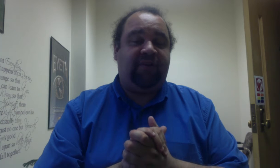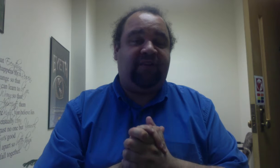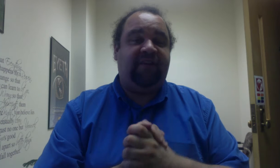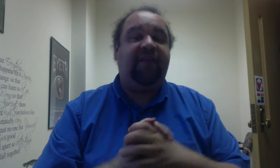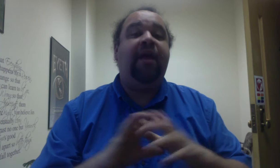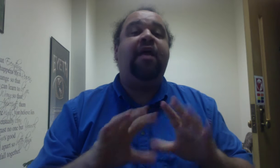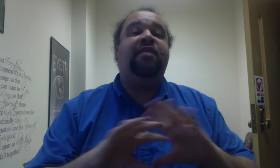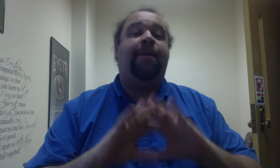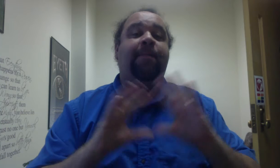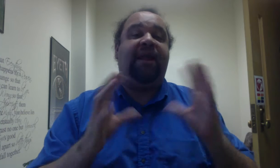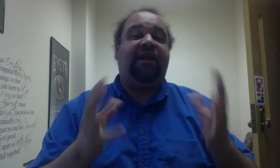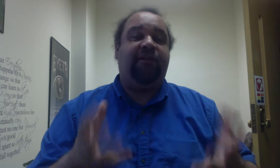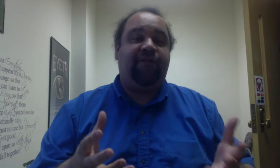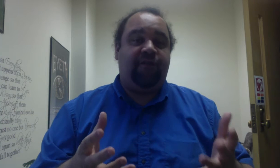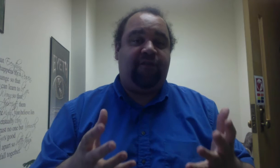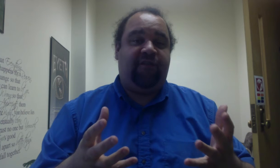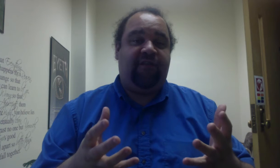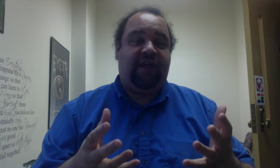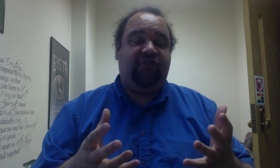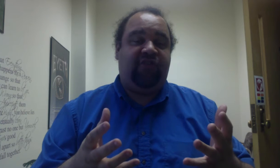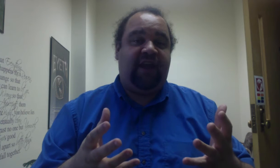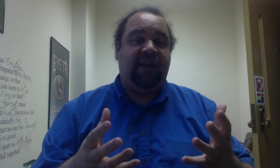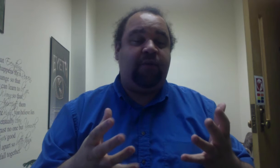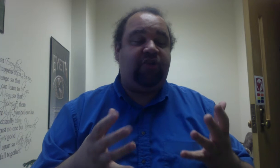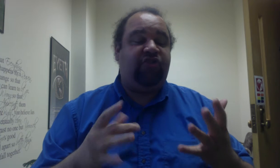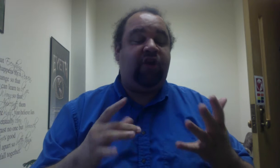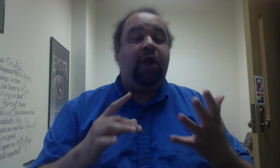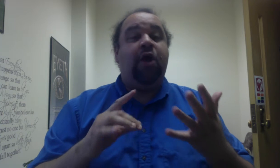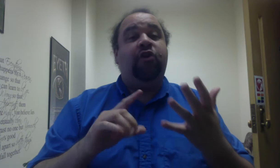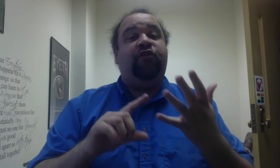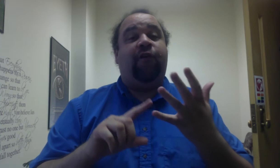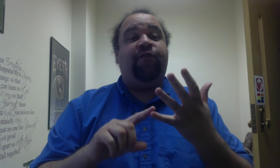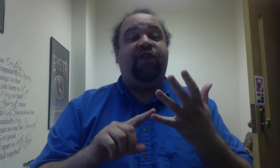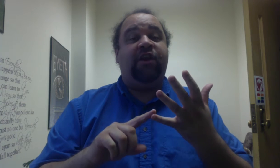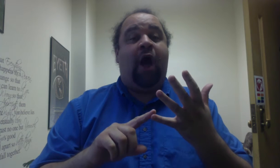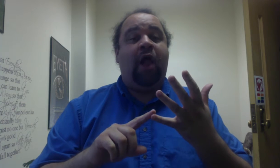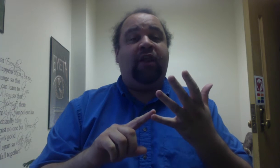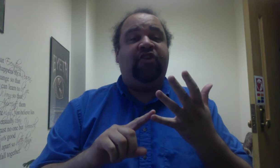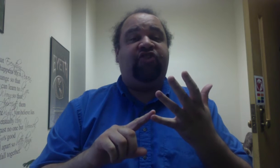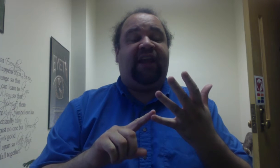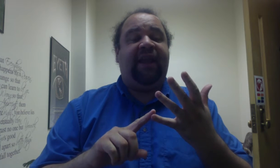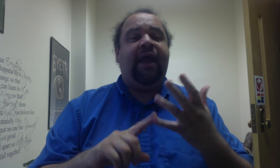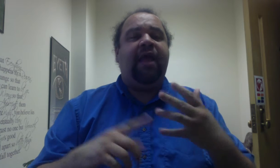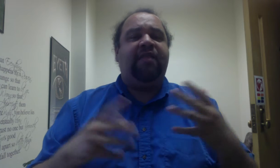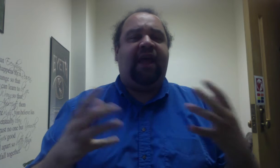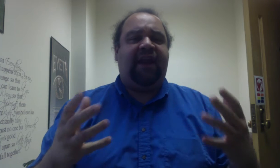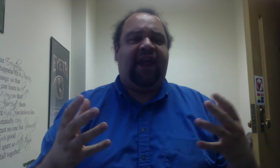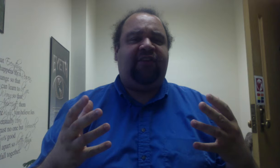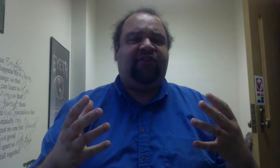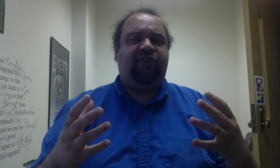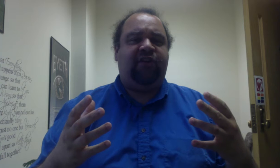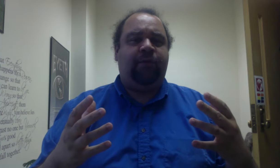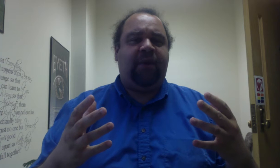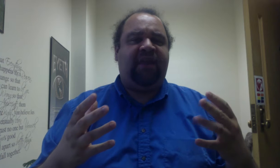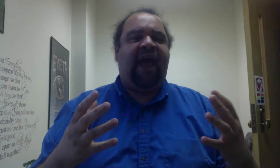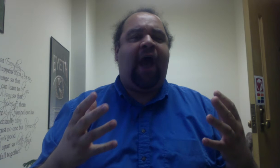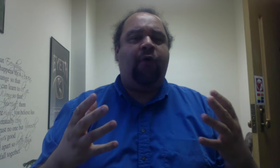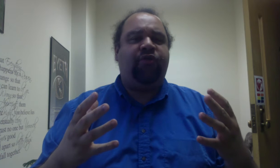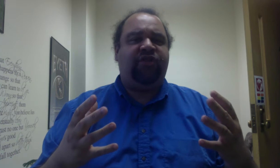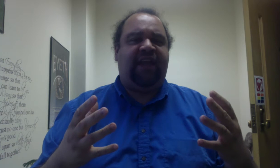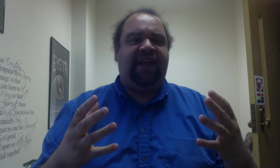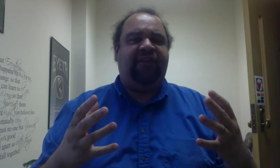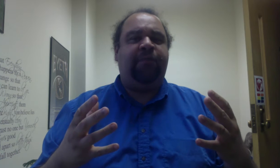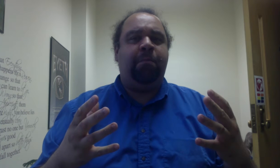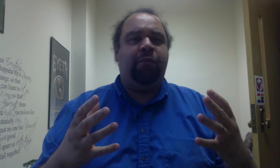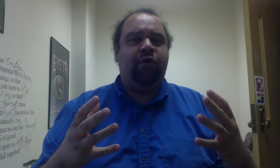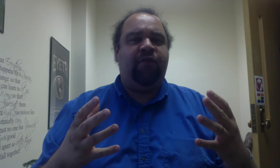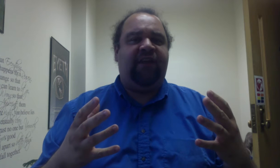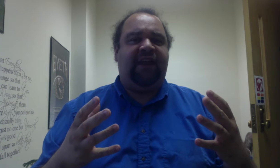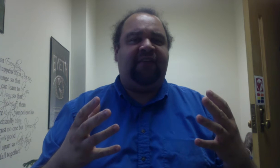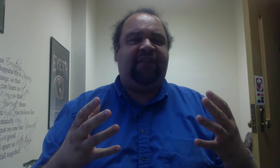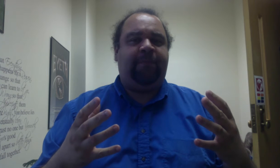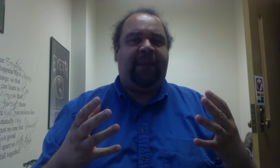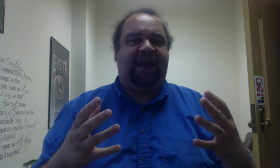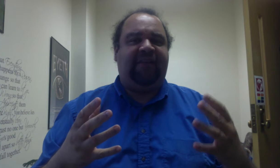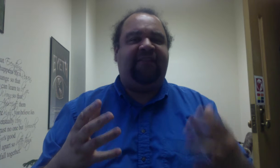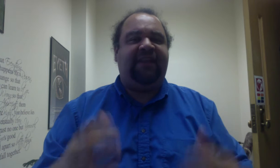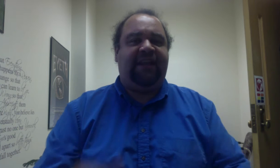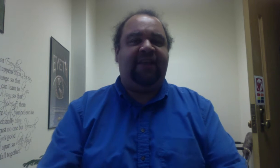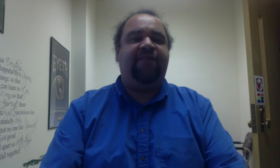characteristics that make it a full-fledged language. So phonology, that has to do with how things move in space, the